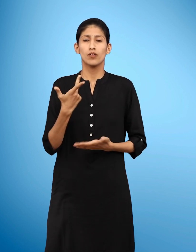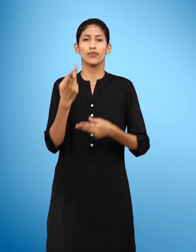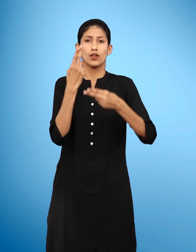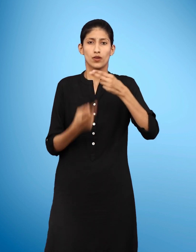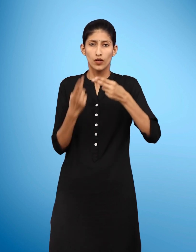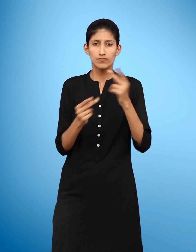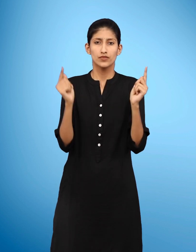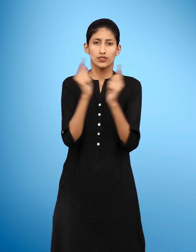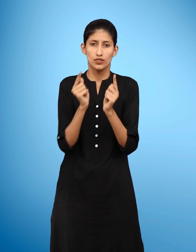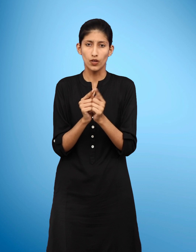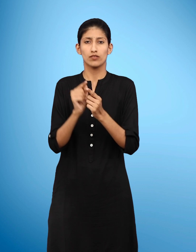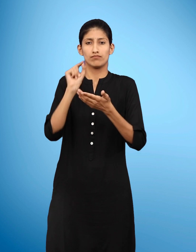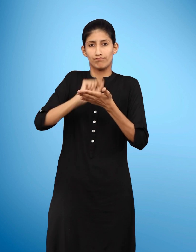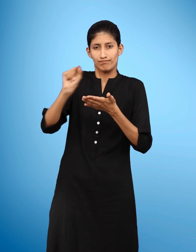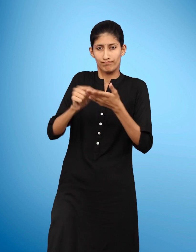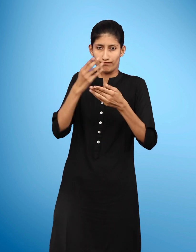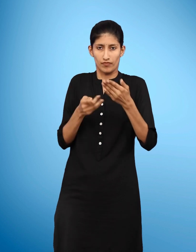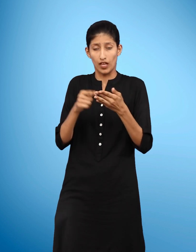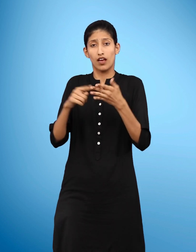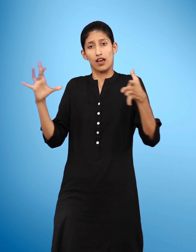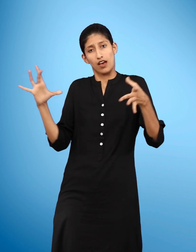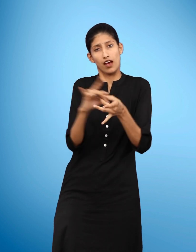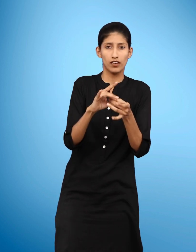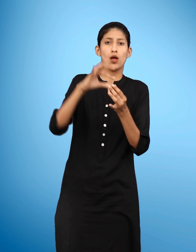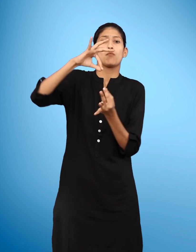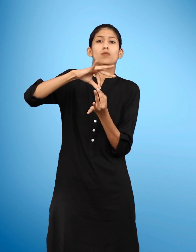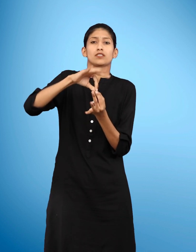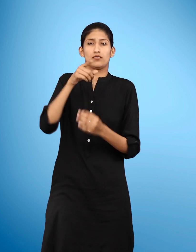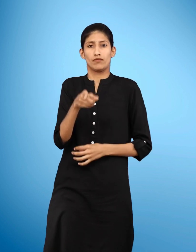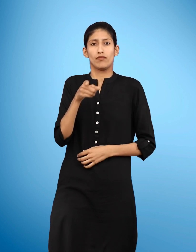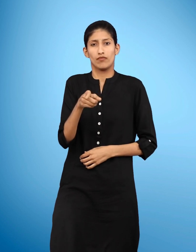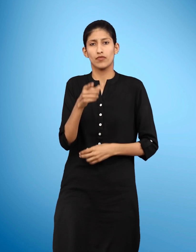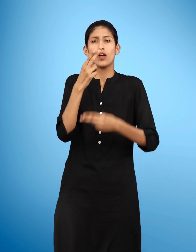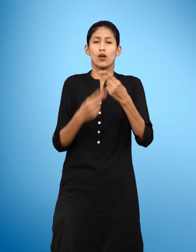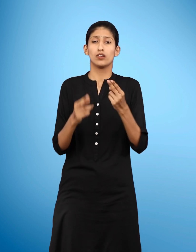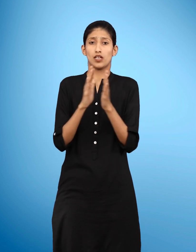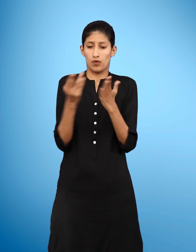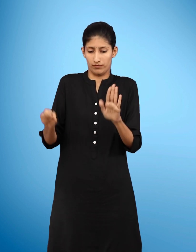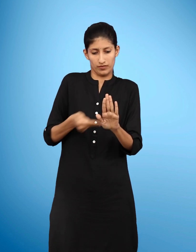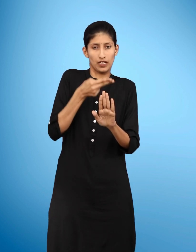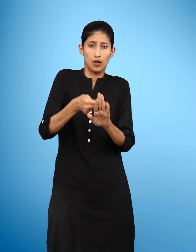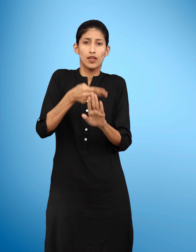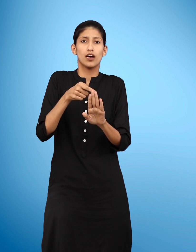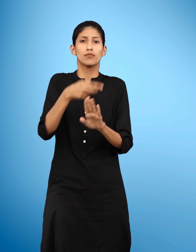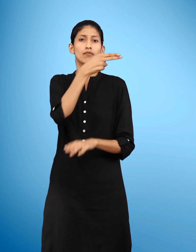a poet who composed a biography of the Buddha, the Buddha Charit, lived in his